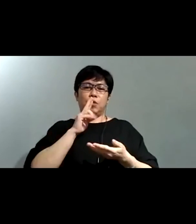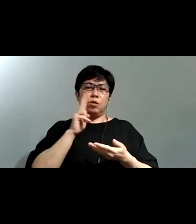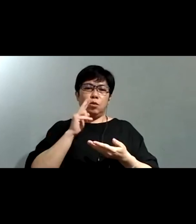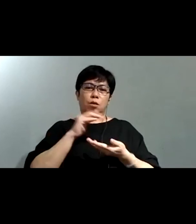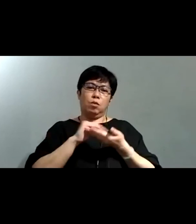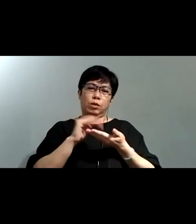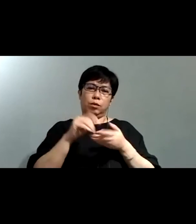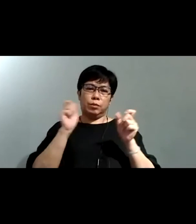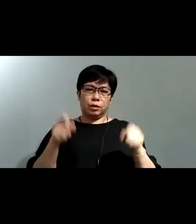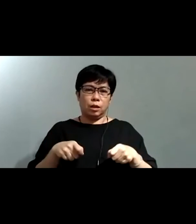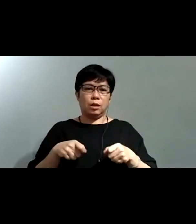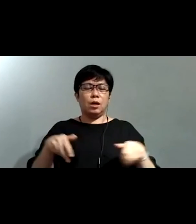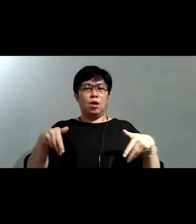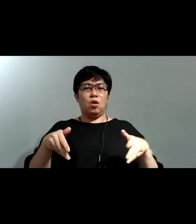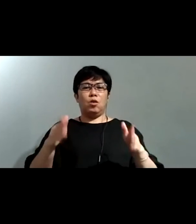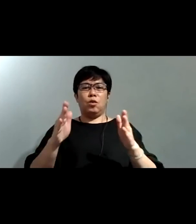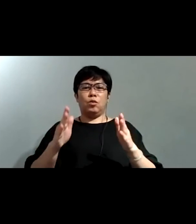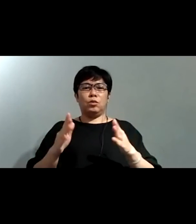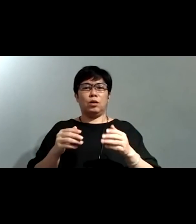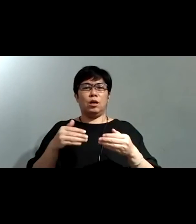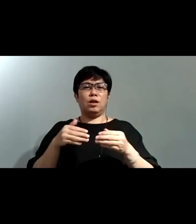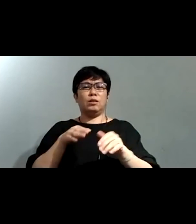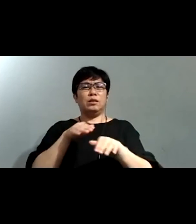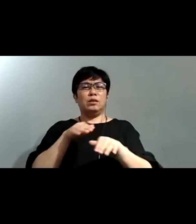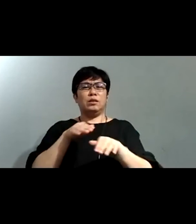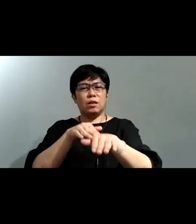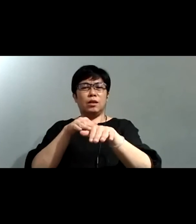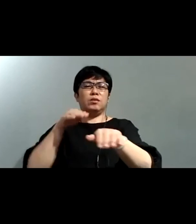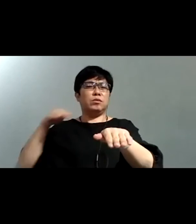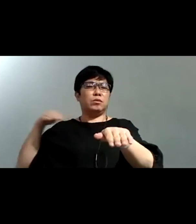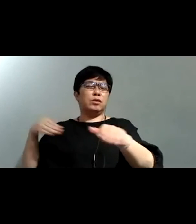congestion in the community, to let them to think about what they can